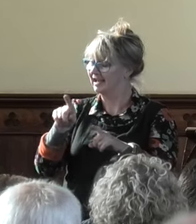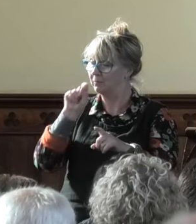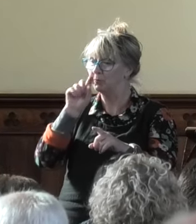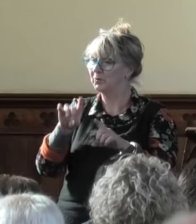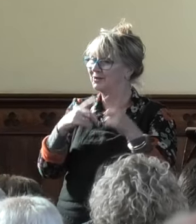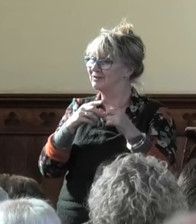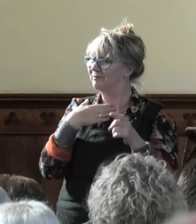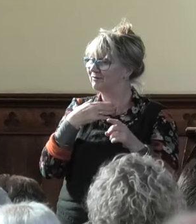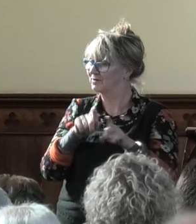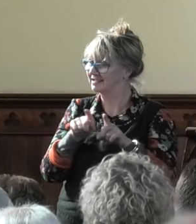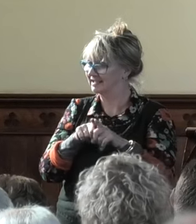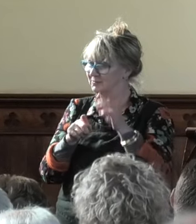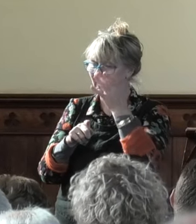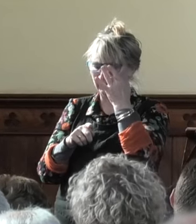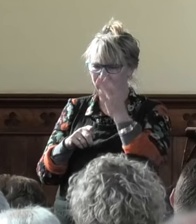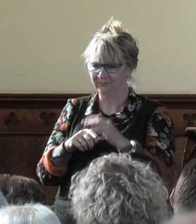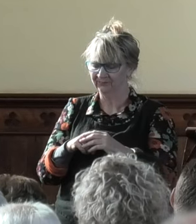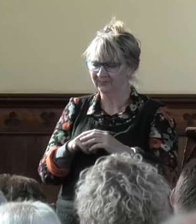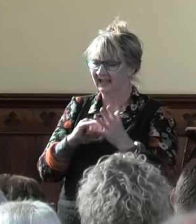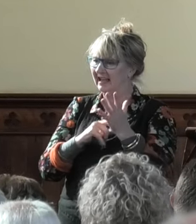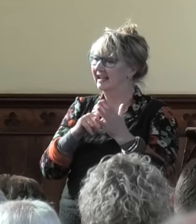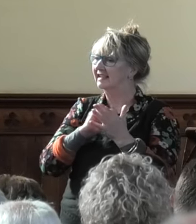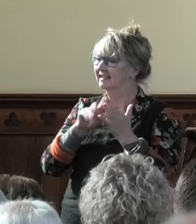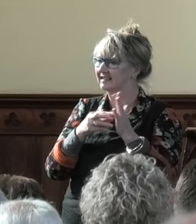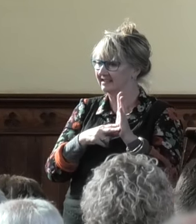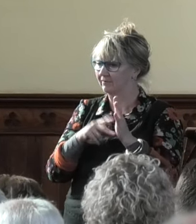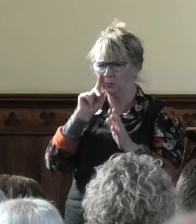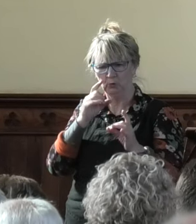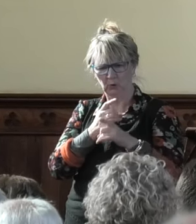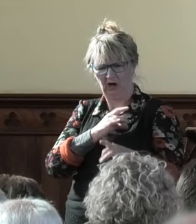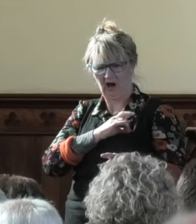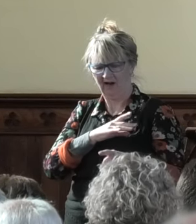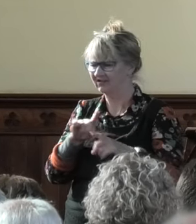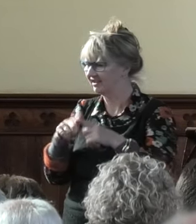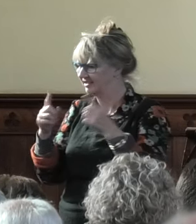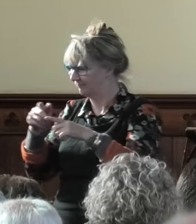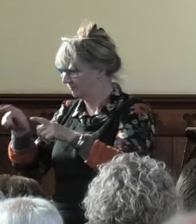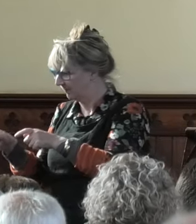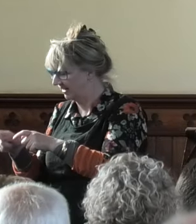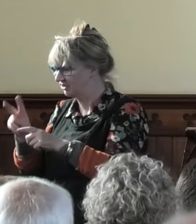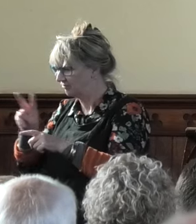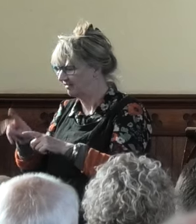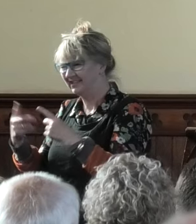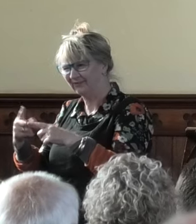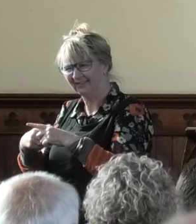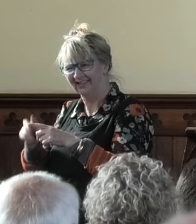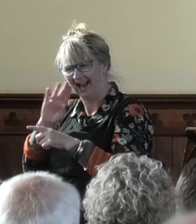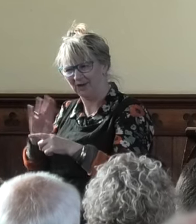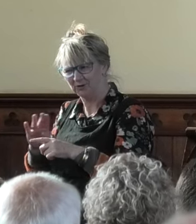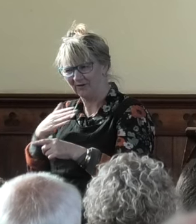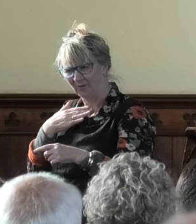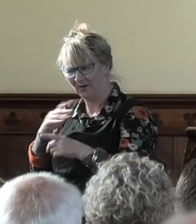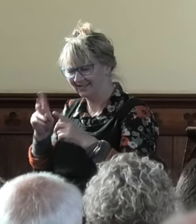accents. I can remember when they were little, he might do a page in Irish and then he'd do a page in something else, didn't he?